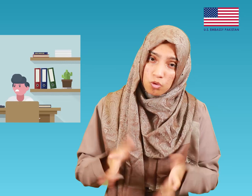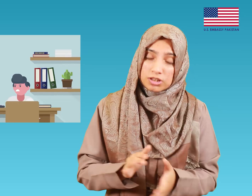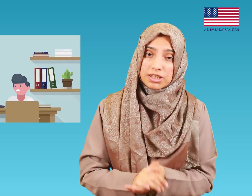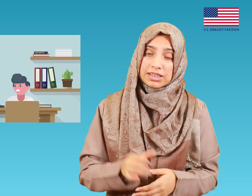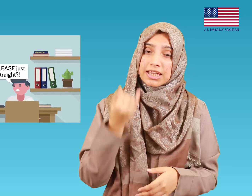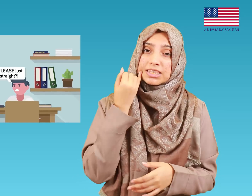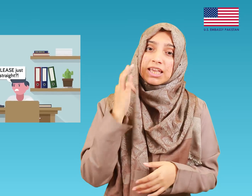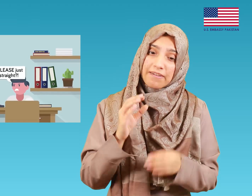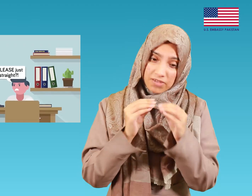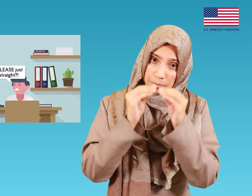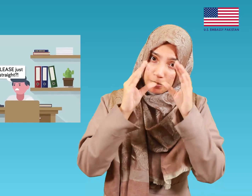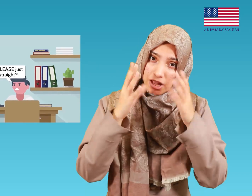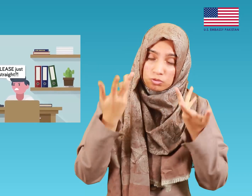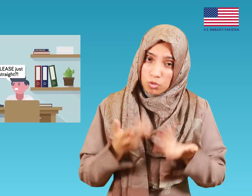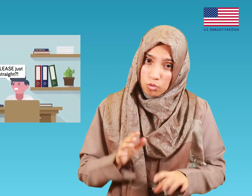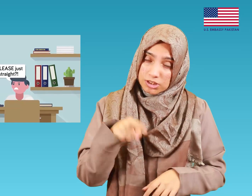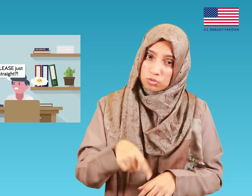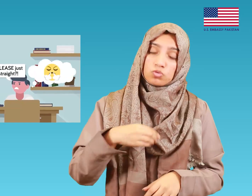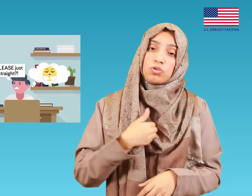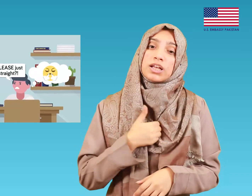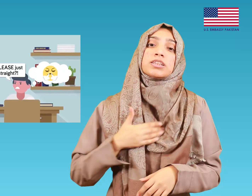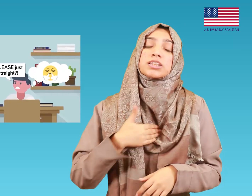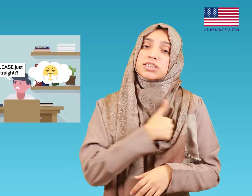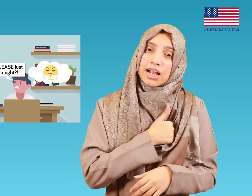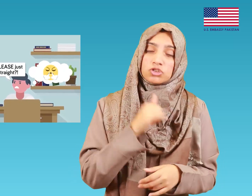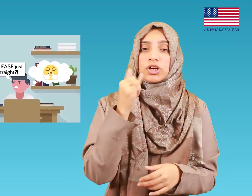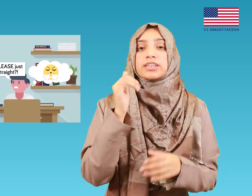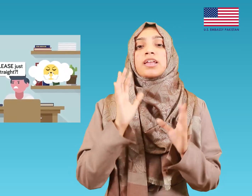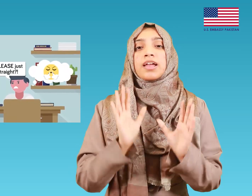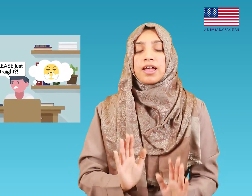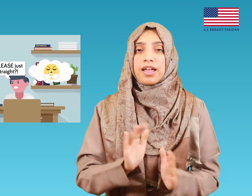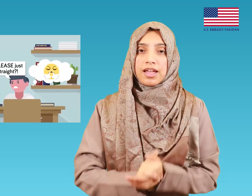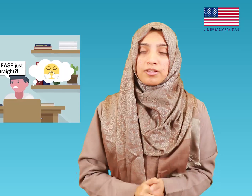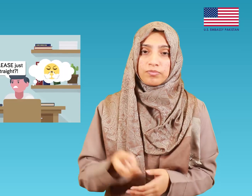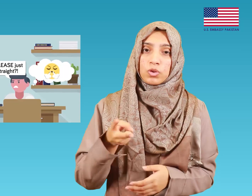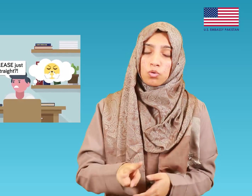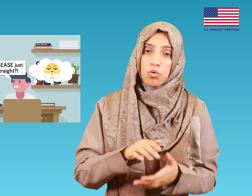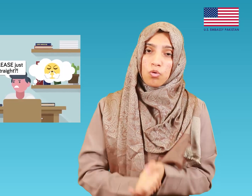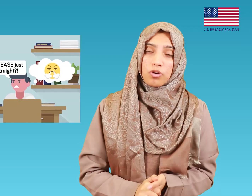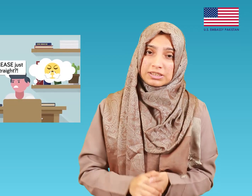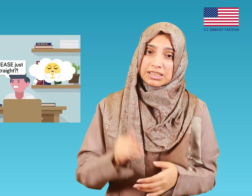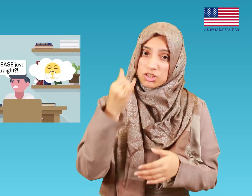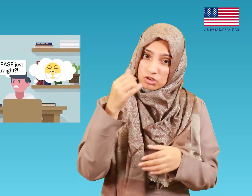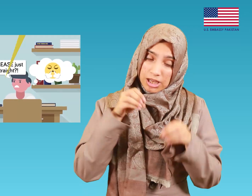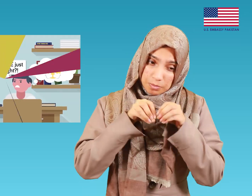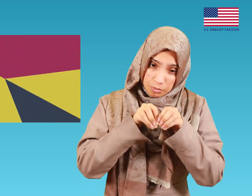strokes, much of the heart damage caused by the COVID-19 is believed to stem from very small